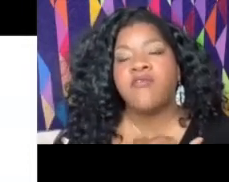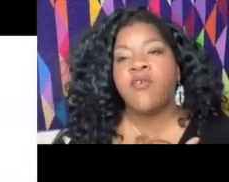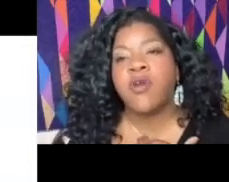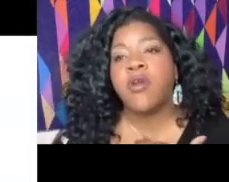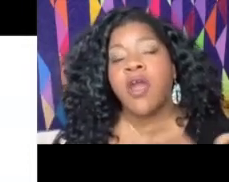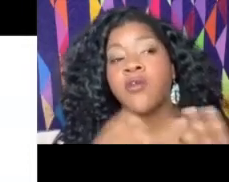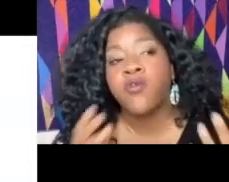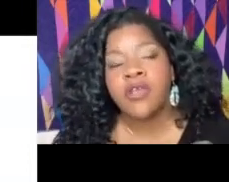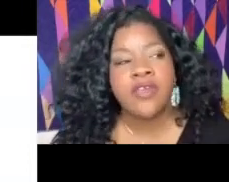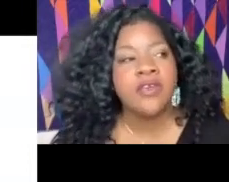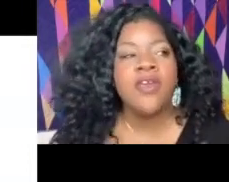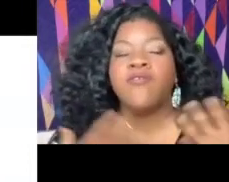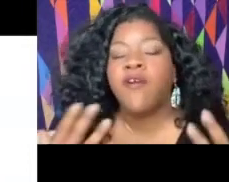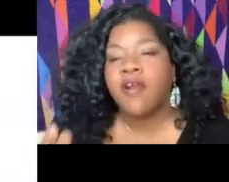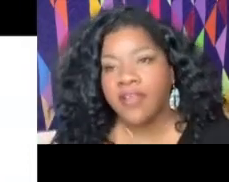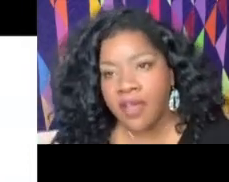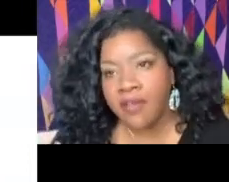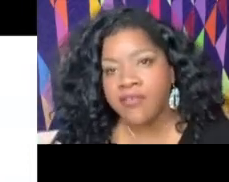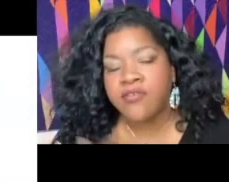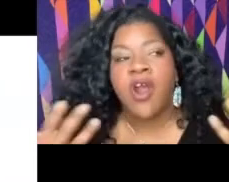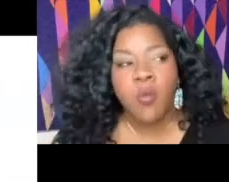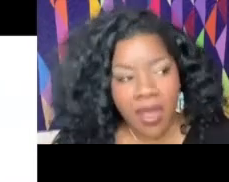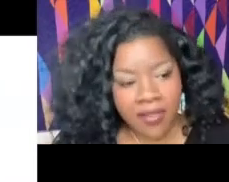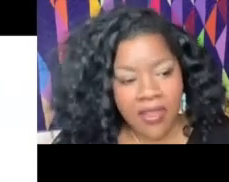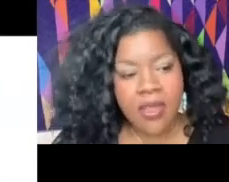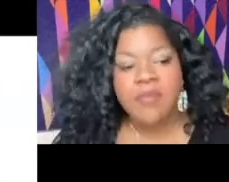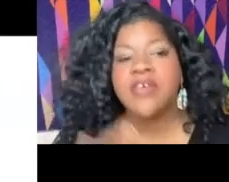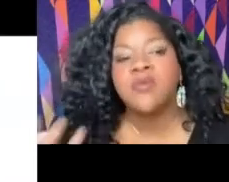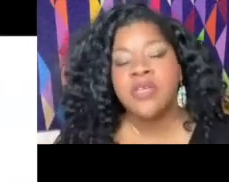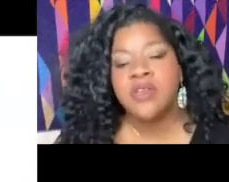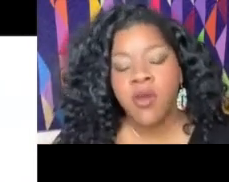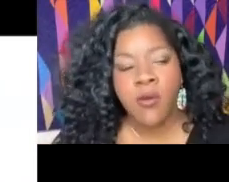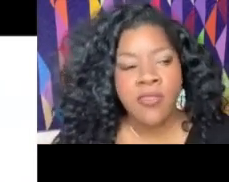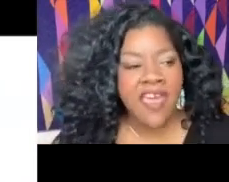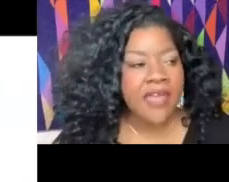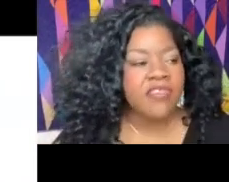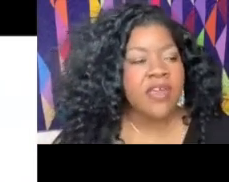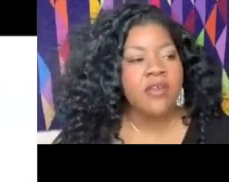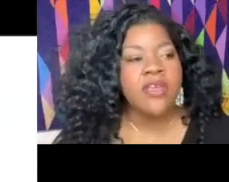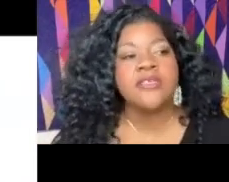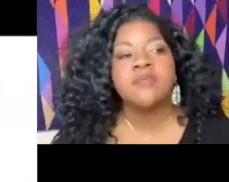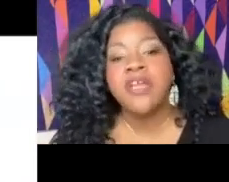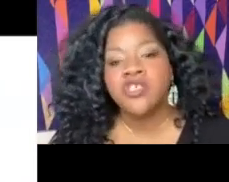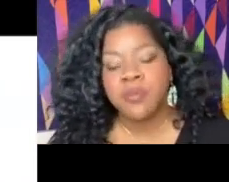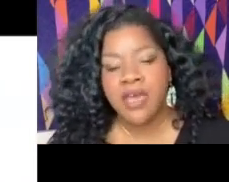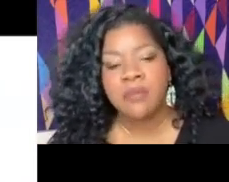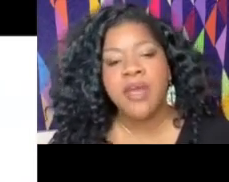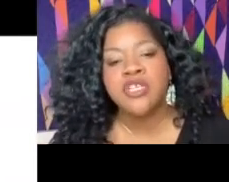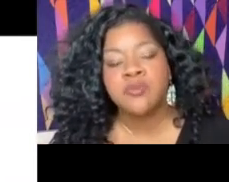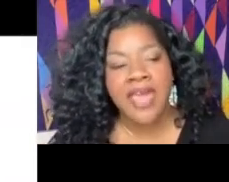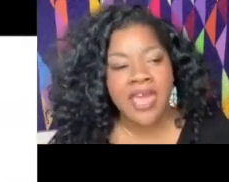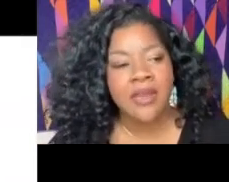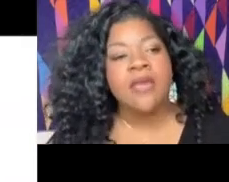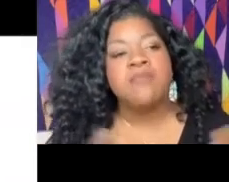space for our grieving, for our love, for our wailing, because we know that there is much